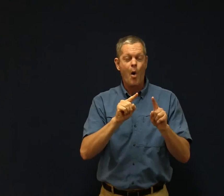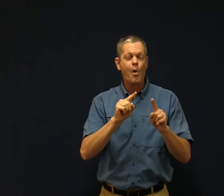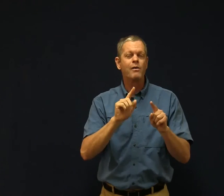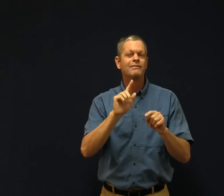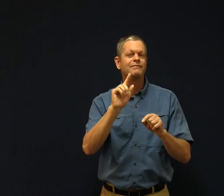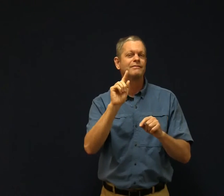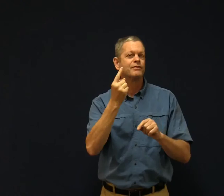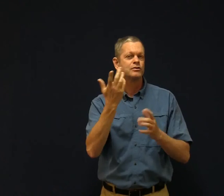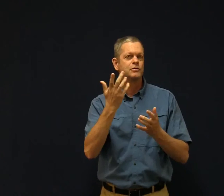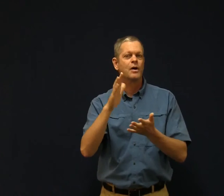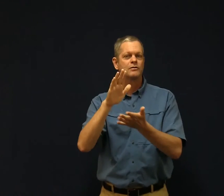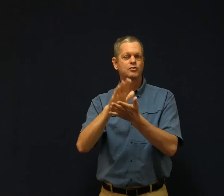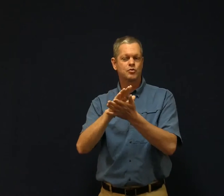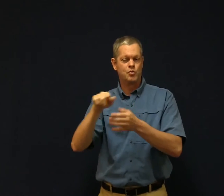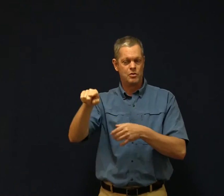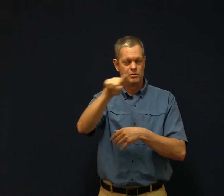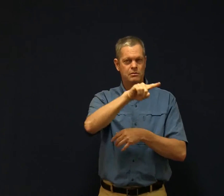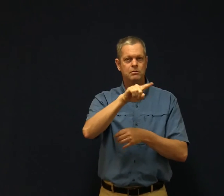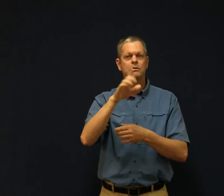our careers.